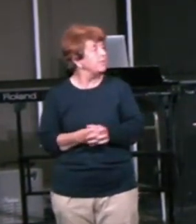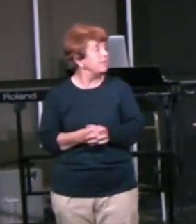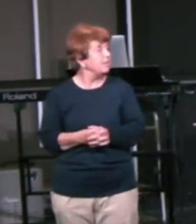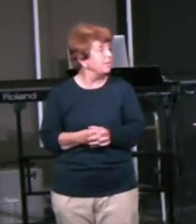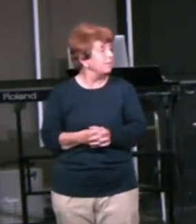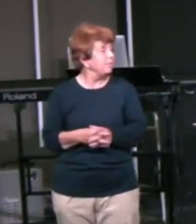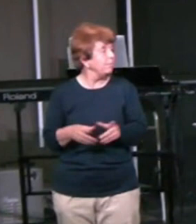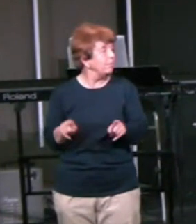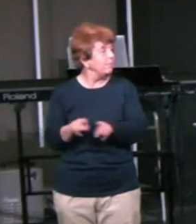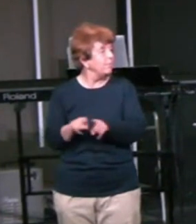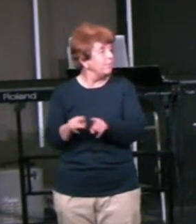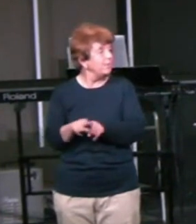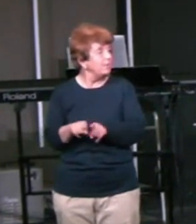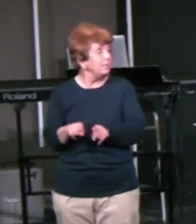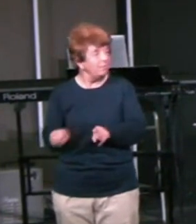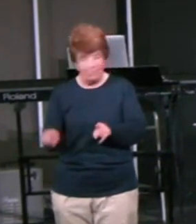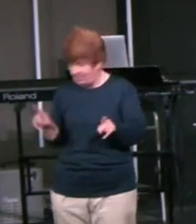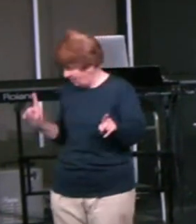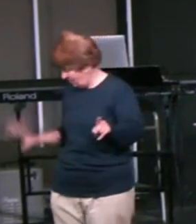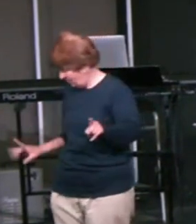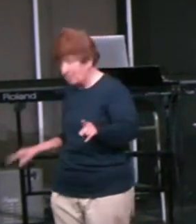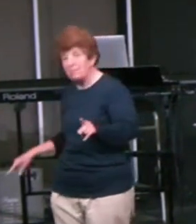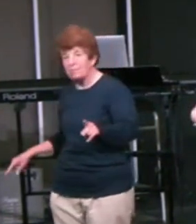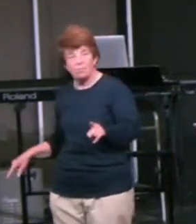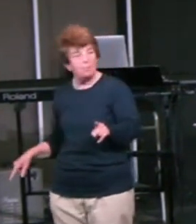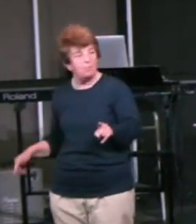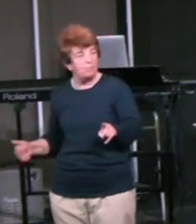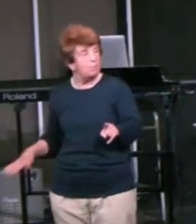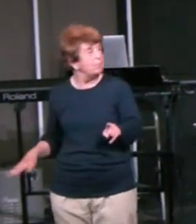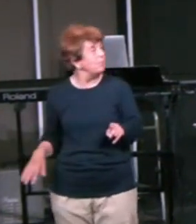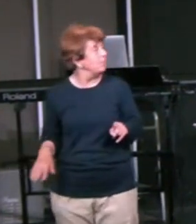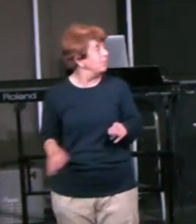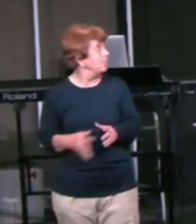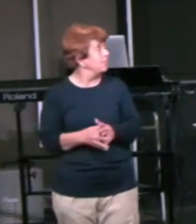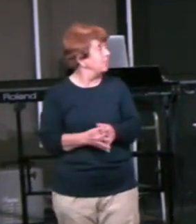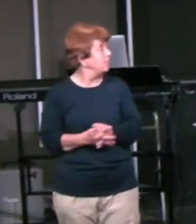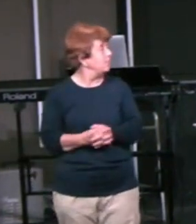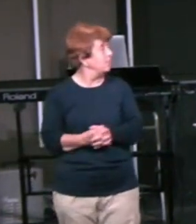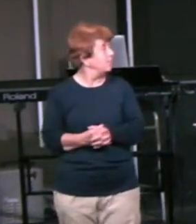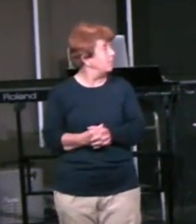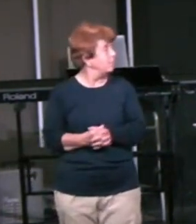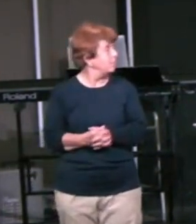It was the exact same amount of the tithe that we put in before we left.